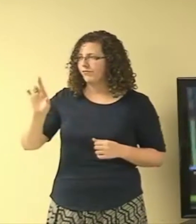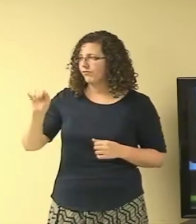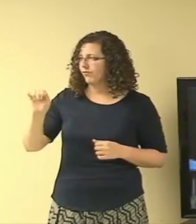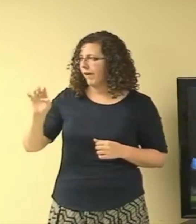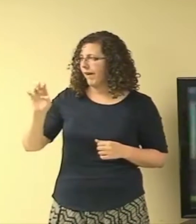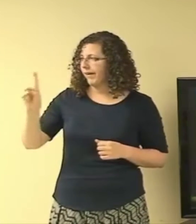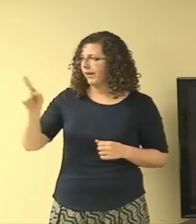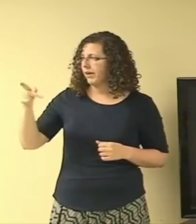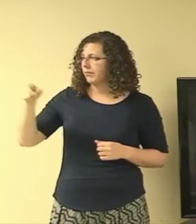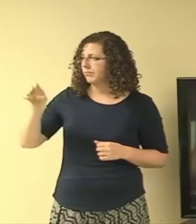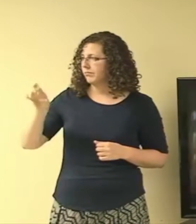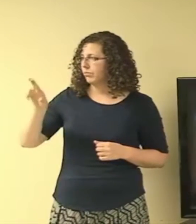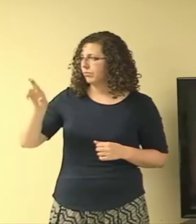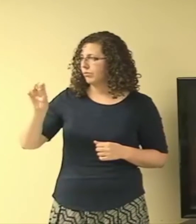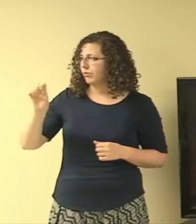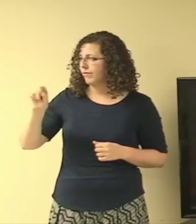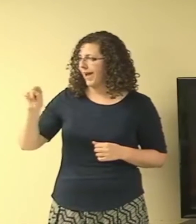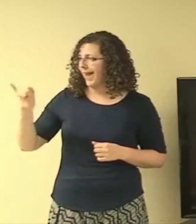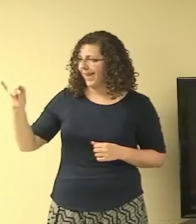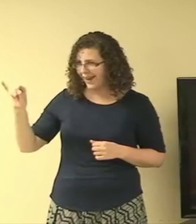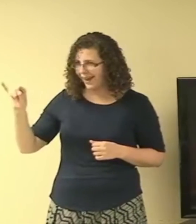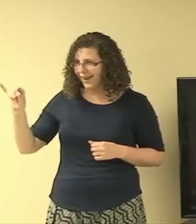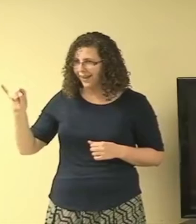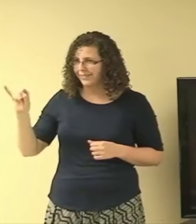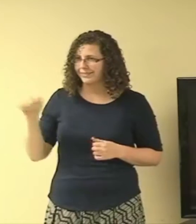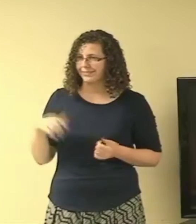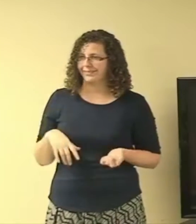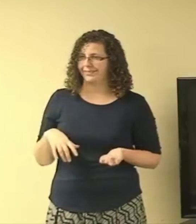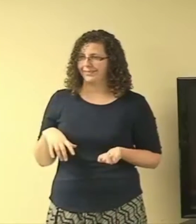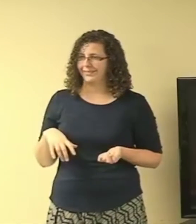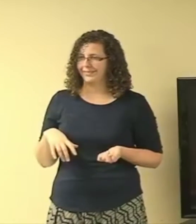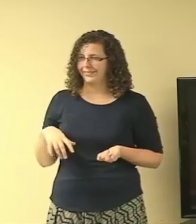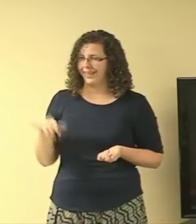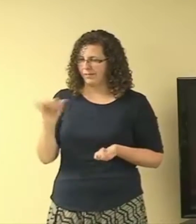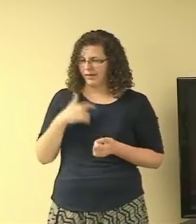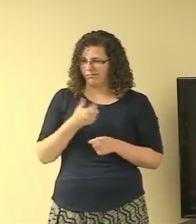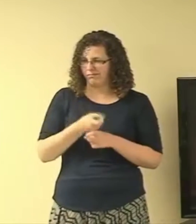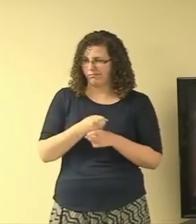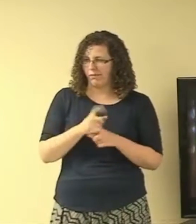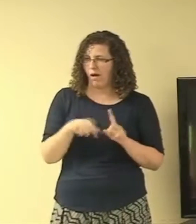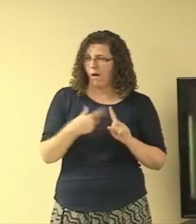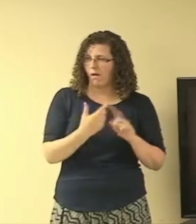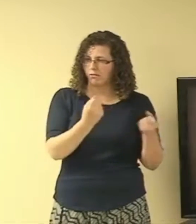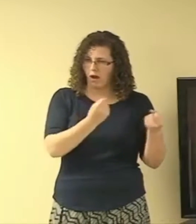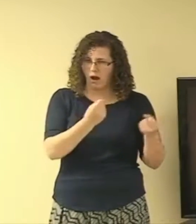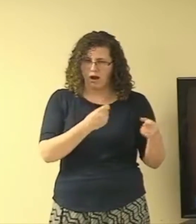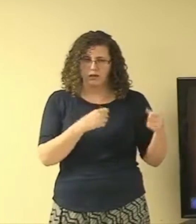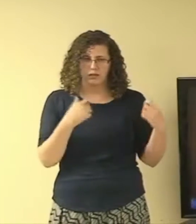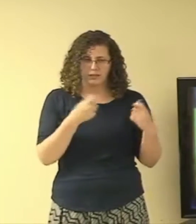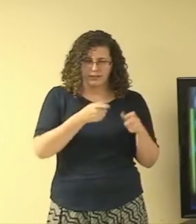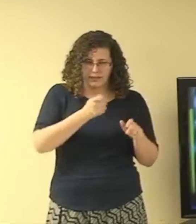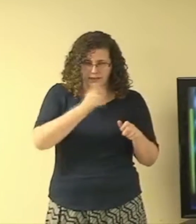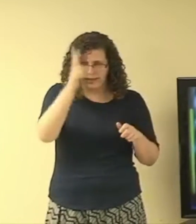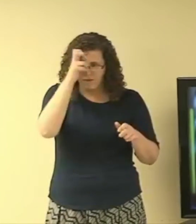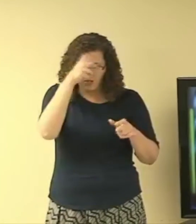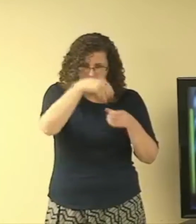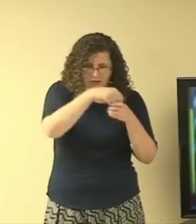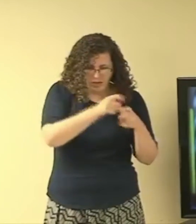So he just walks out there to your car and drops that sword down through the hood and just skewers him and says, come here, little wiggler, get off that car.